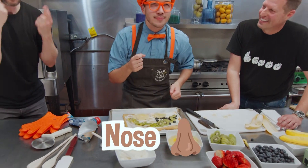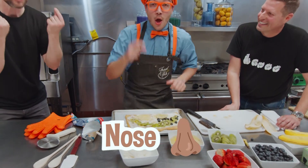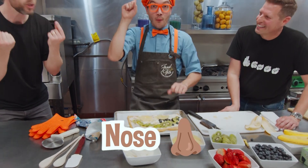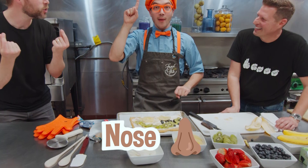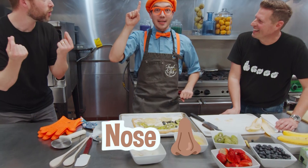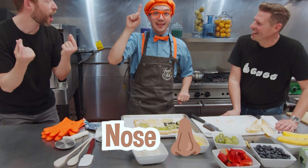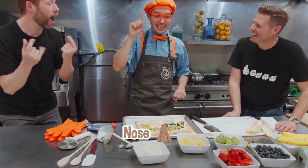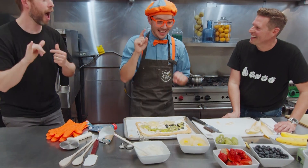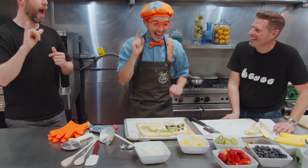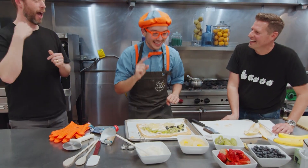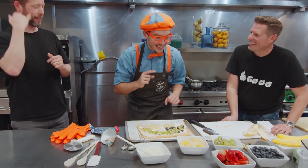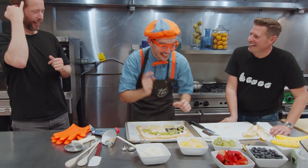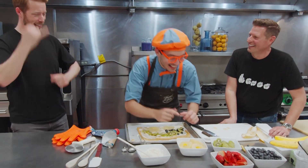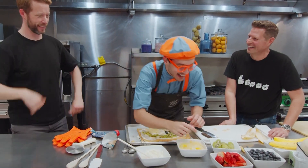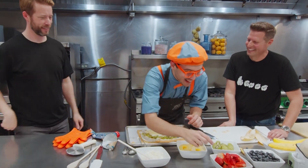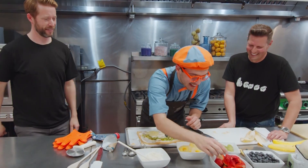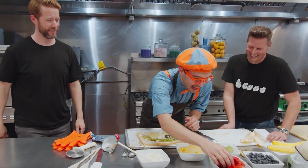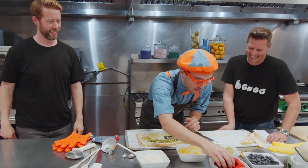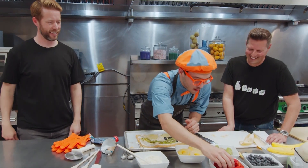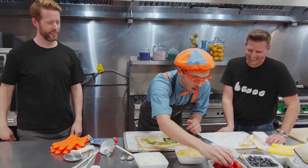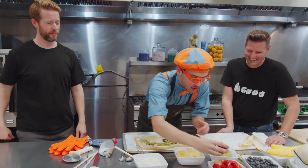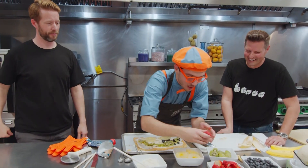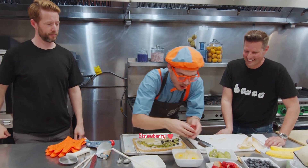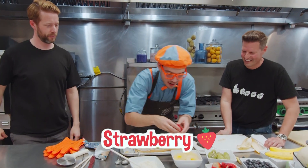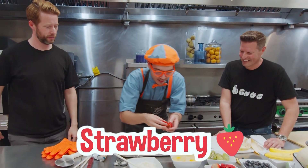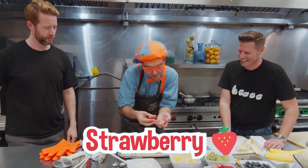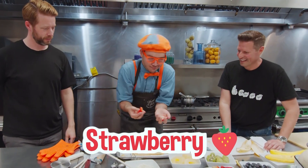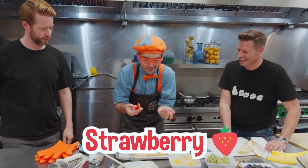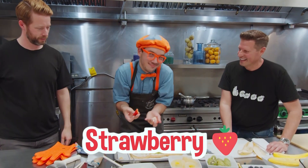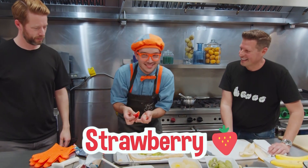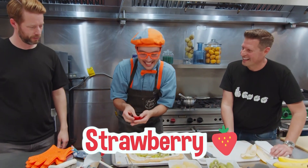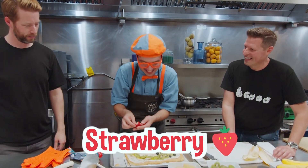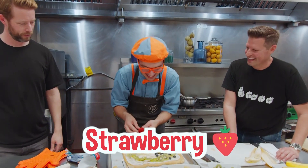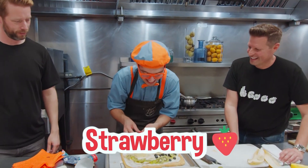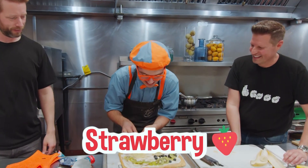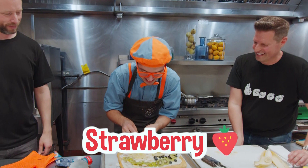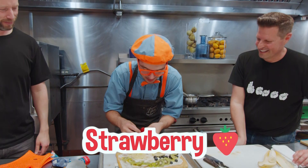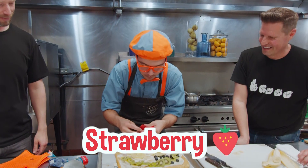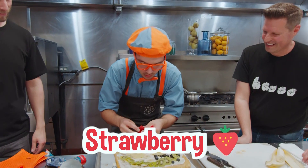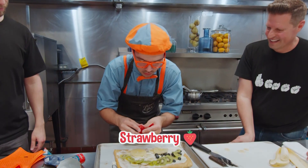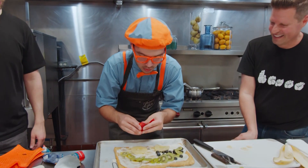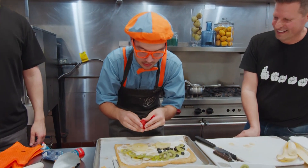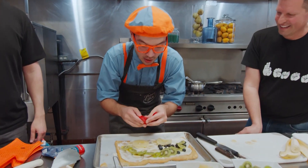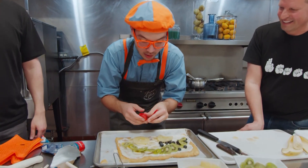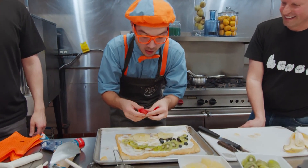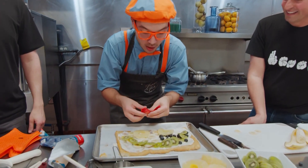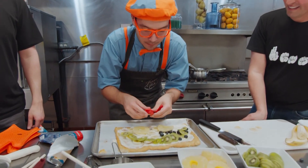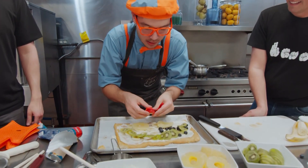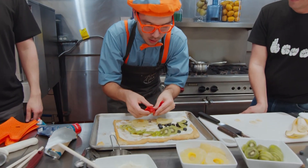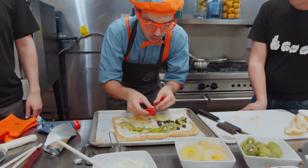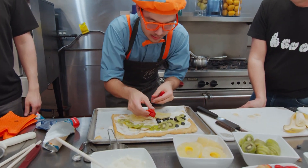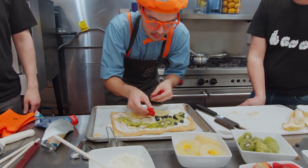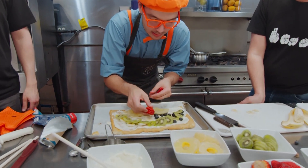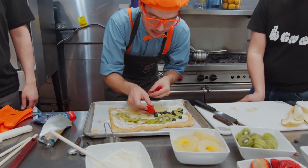Hmm. Wait a minute! I know! We have a strawberry! So silly. This is going to